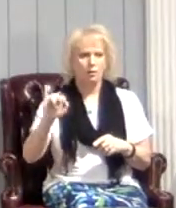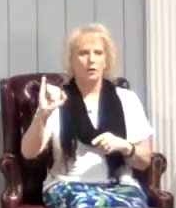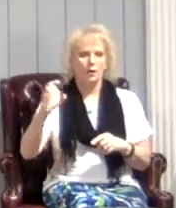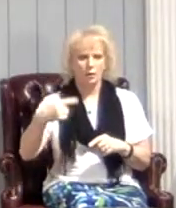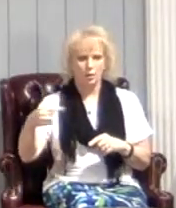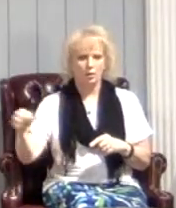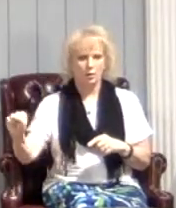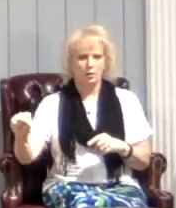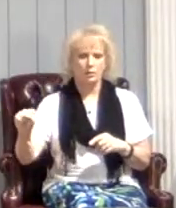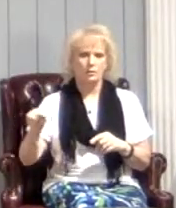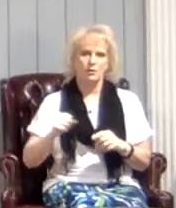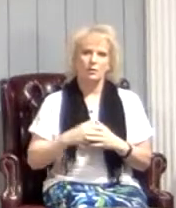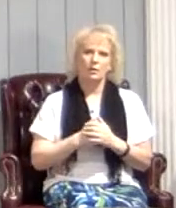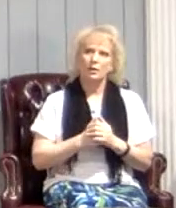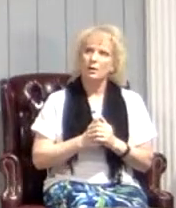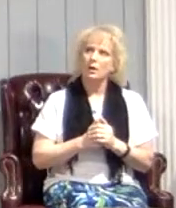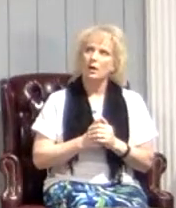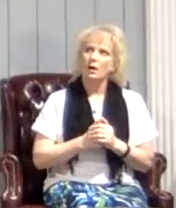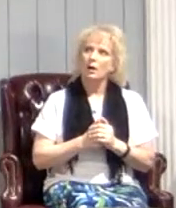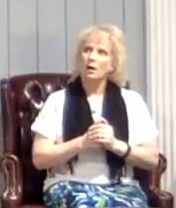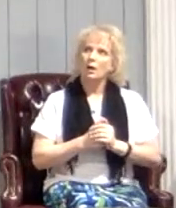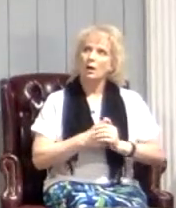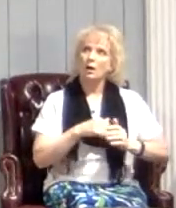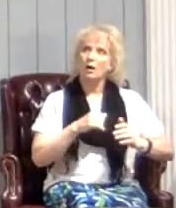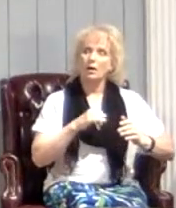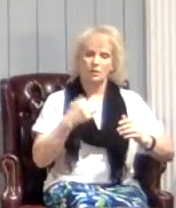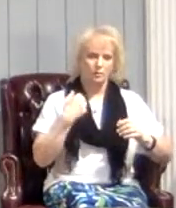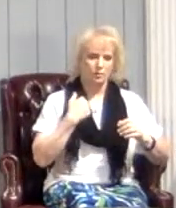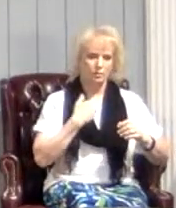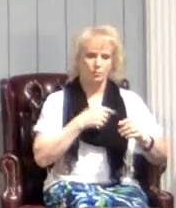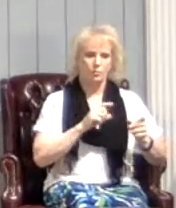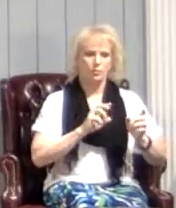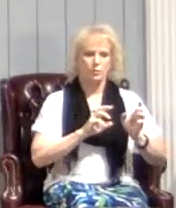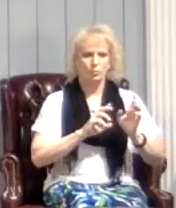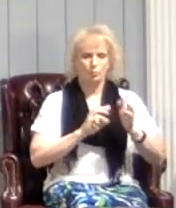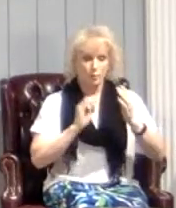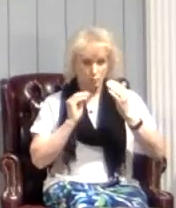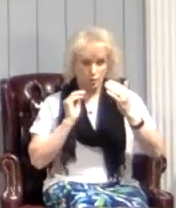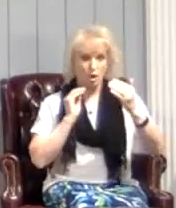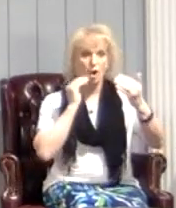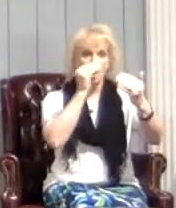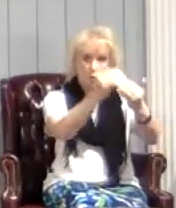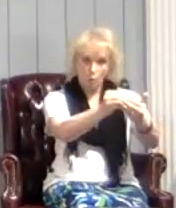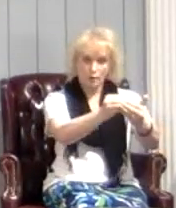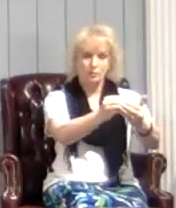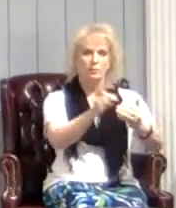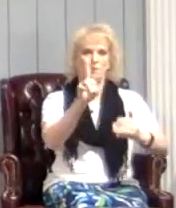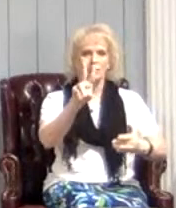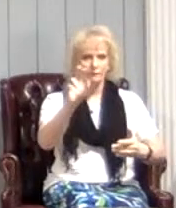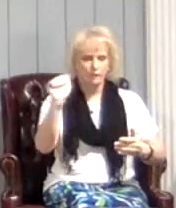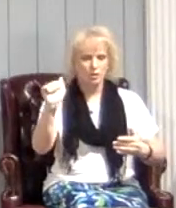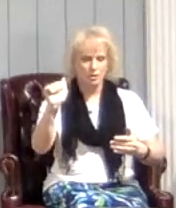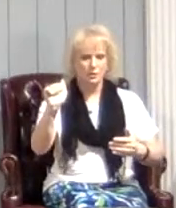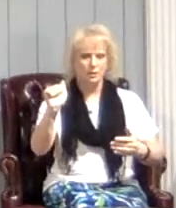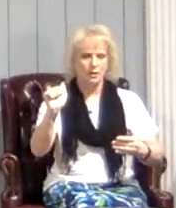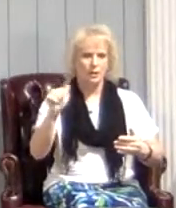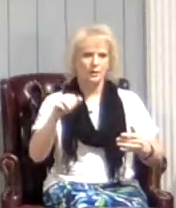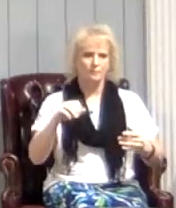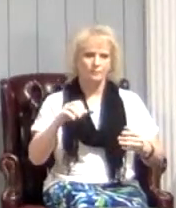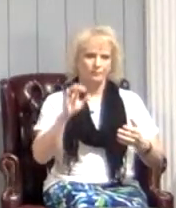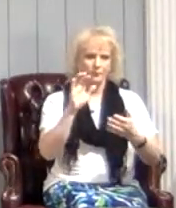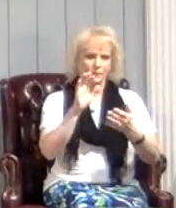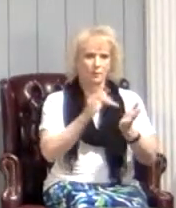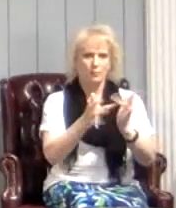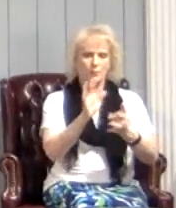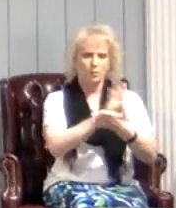called me to preach, so we're going to go off again. But I was on my way. We're going to go to Virginia to go to Lynchburg, the college in Lynchburg, So we were headed